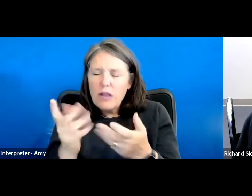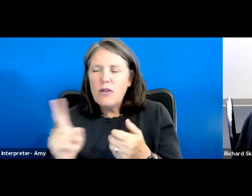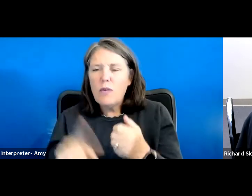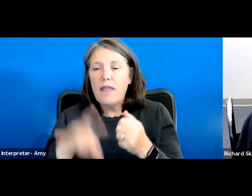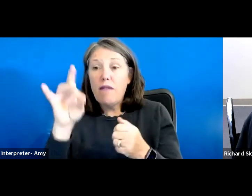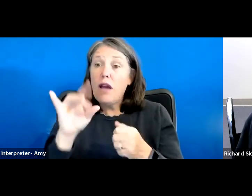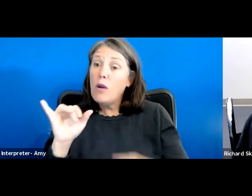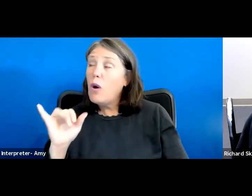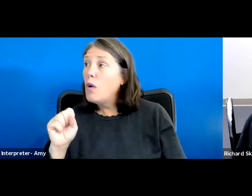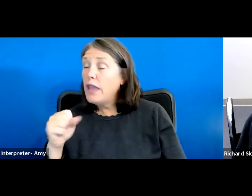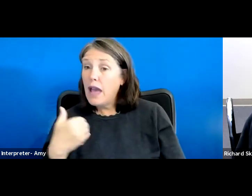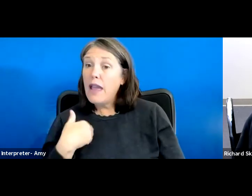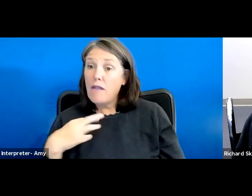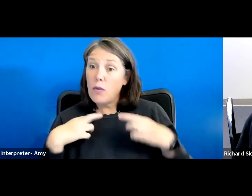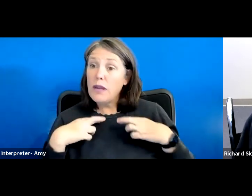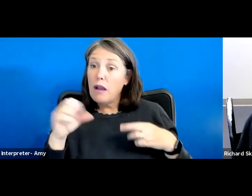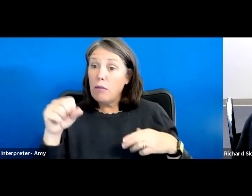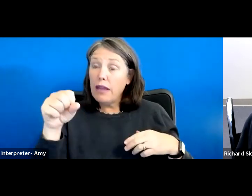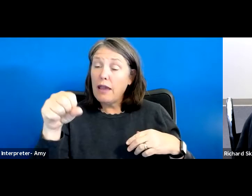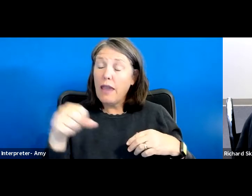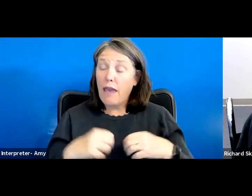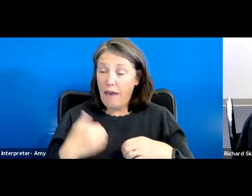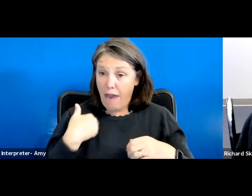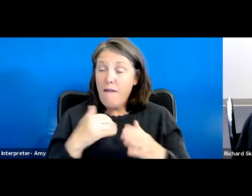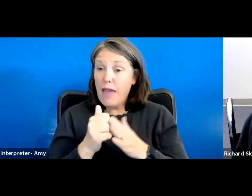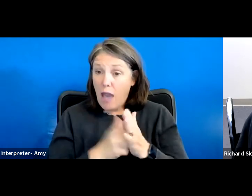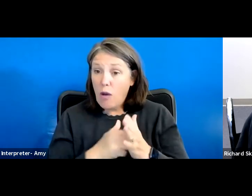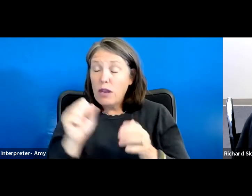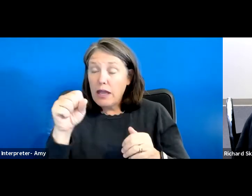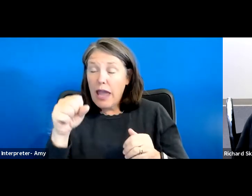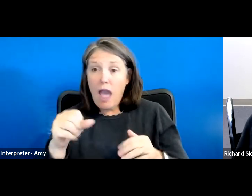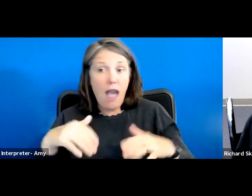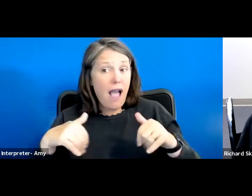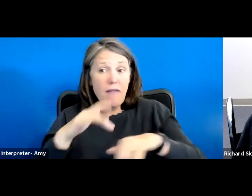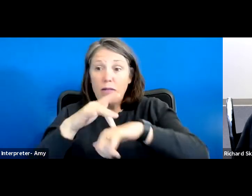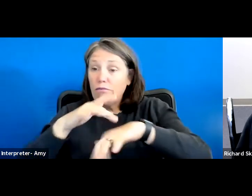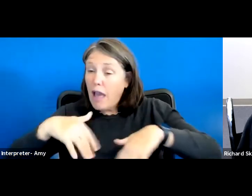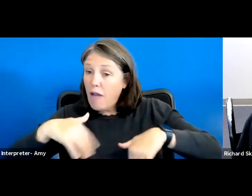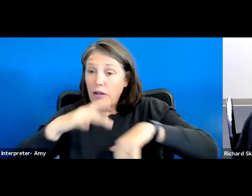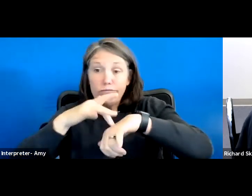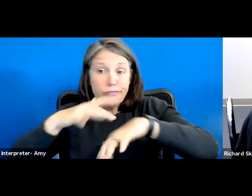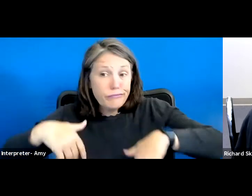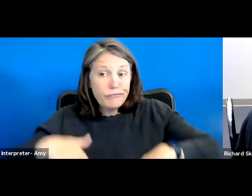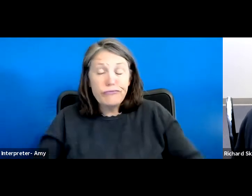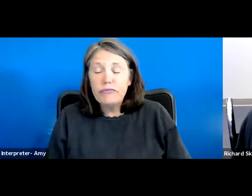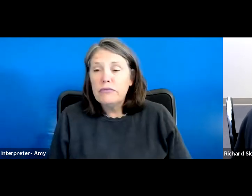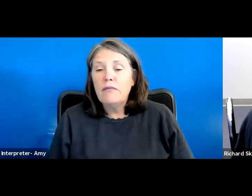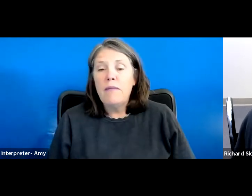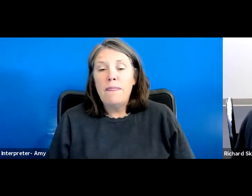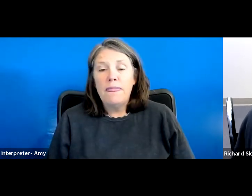know, well, yeah, I have a retirement account, and haven't dove into that. So